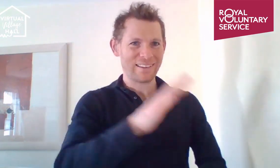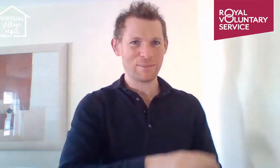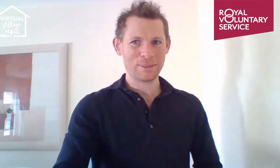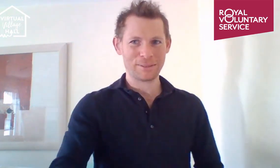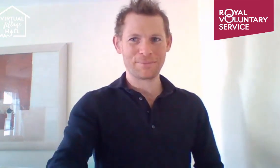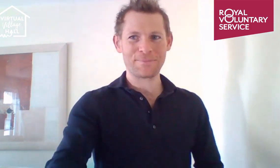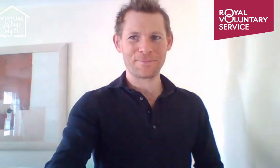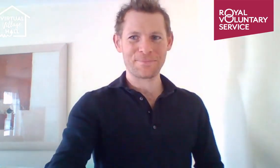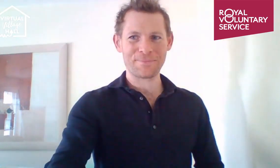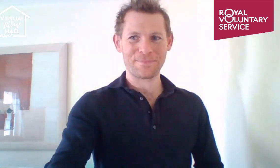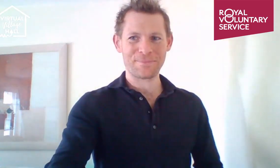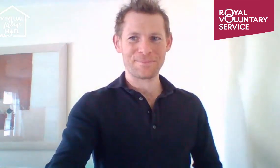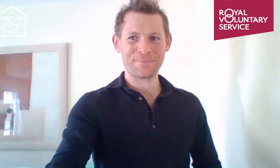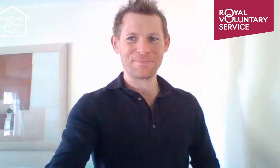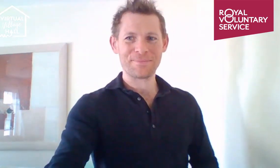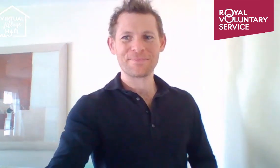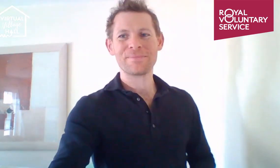Well done to everybody.